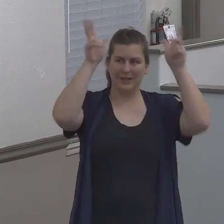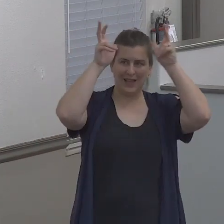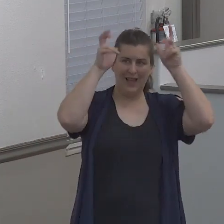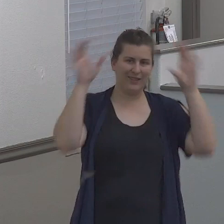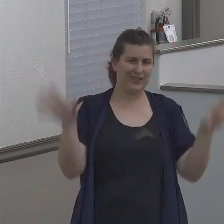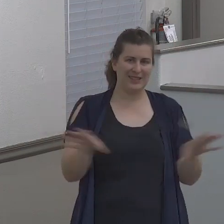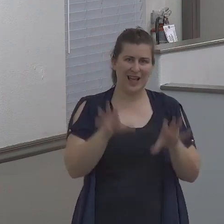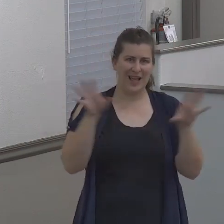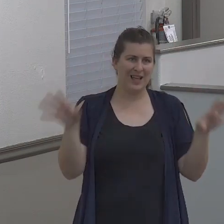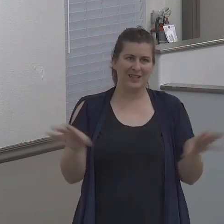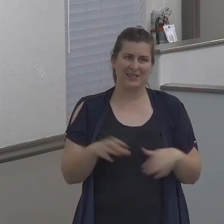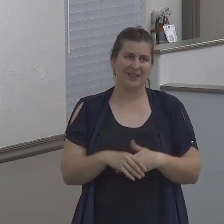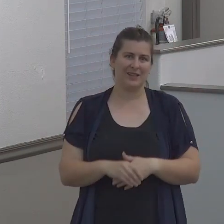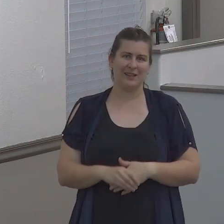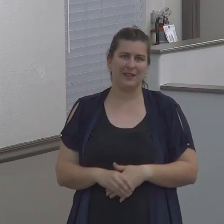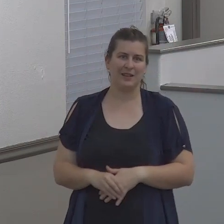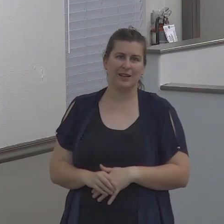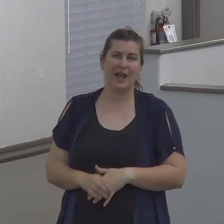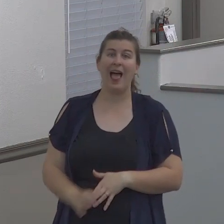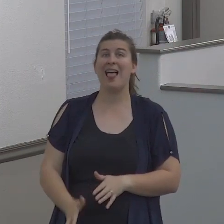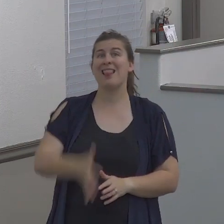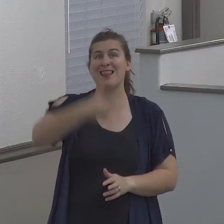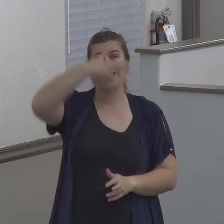we don't have anything to fear from the devil.